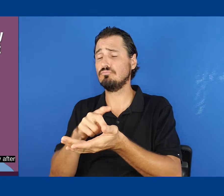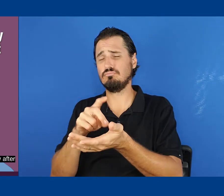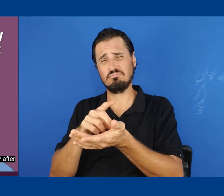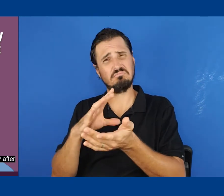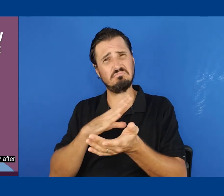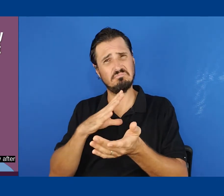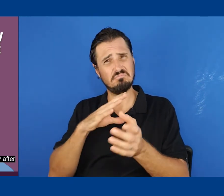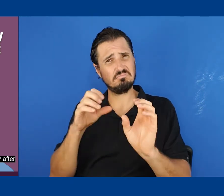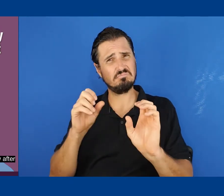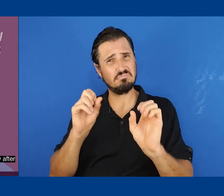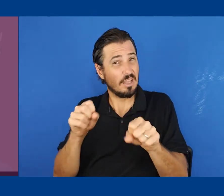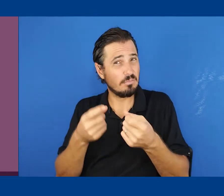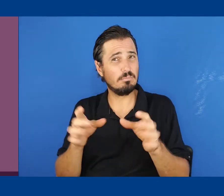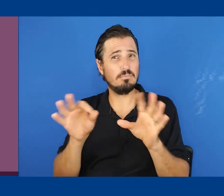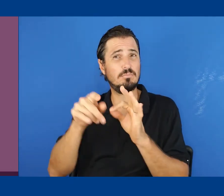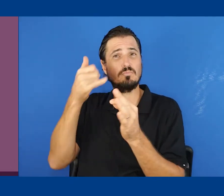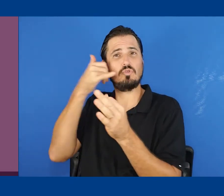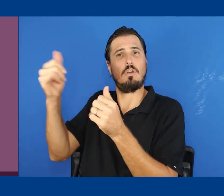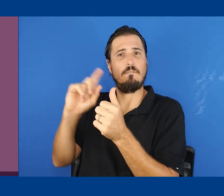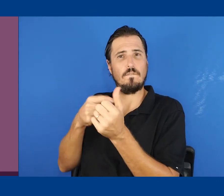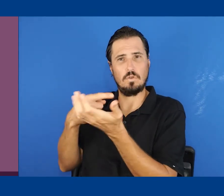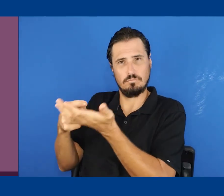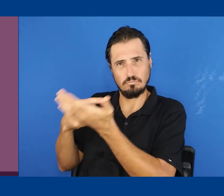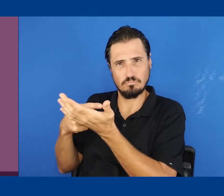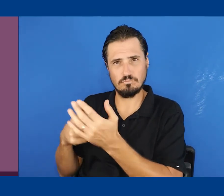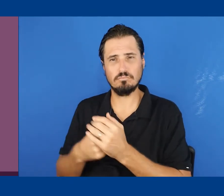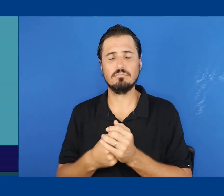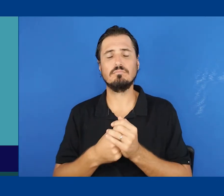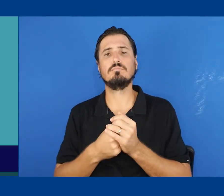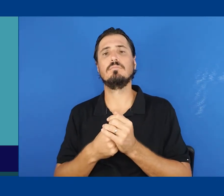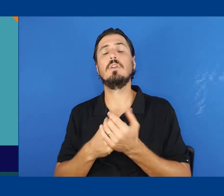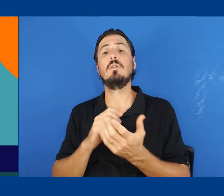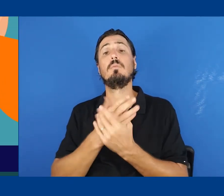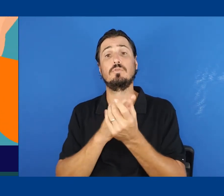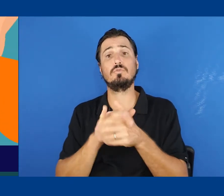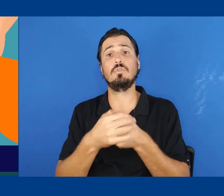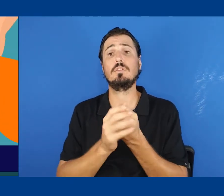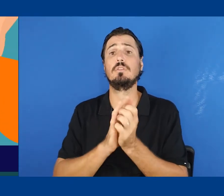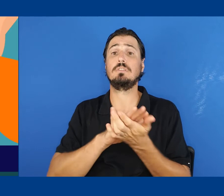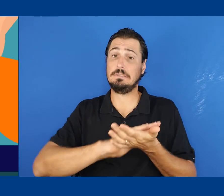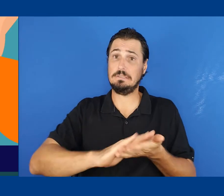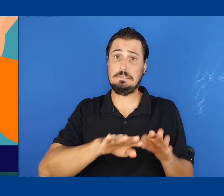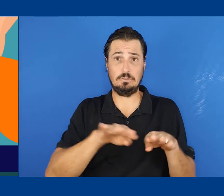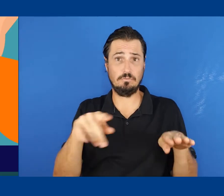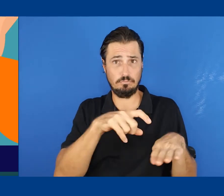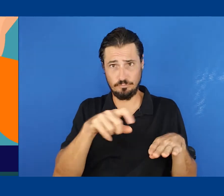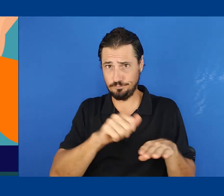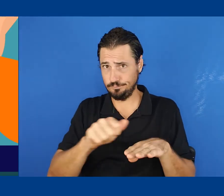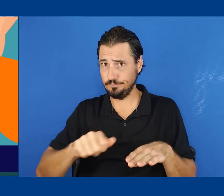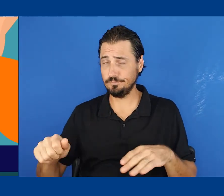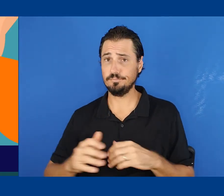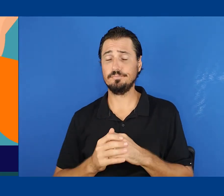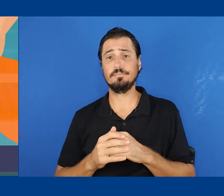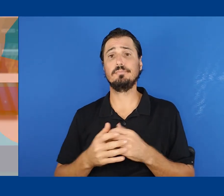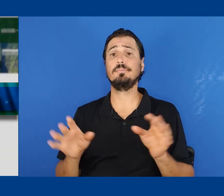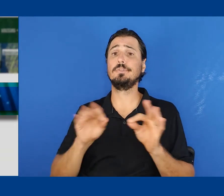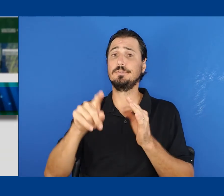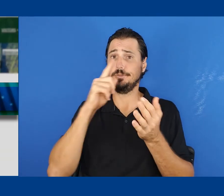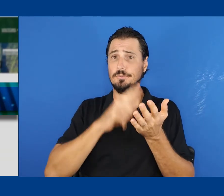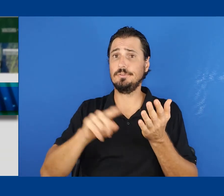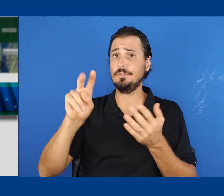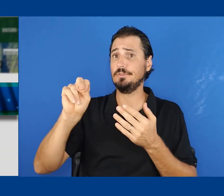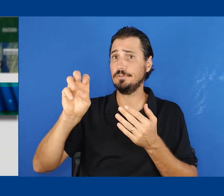doctor first. Wash your hands frequently and clean surfaces often. Stay informed and connected during this time of